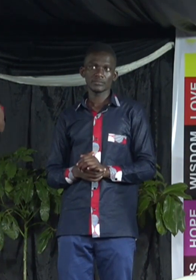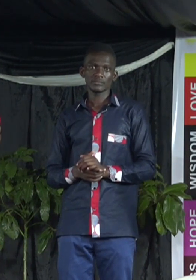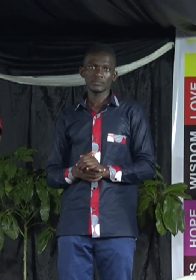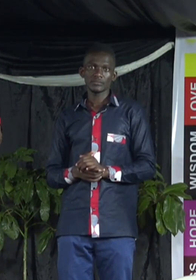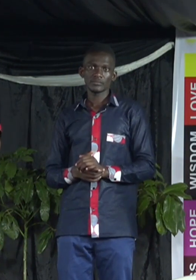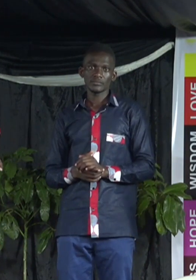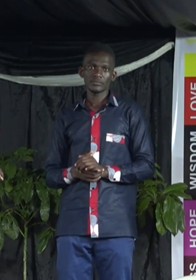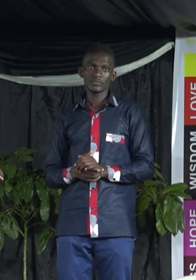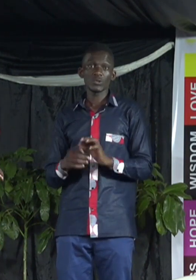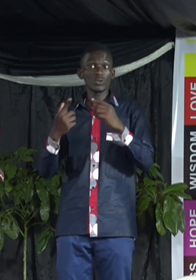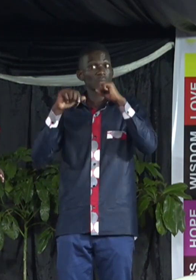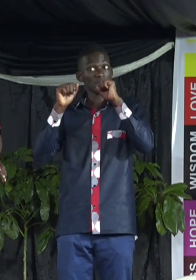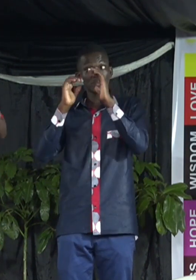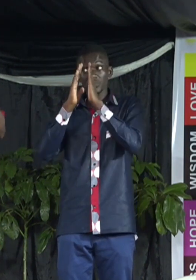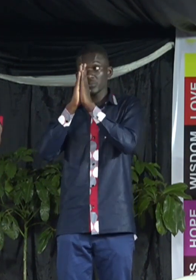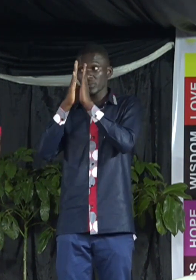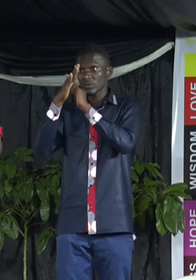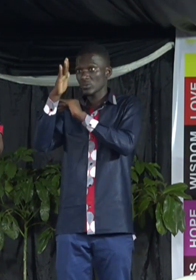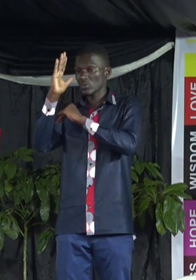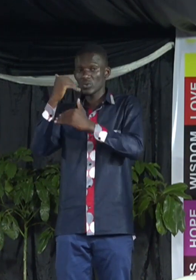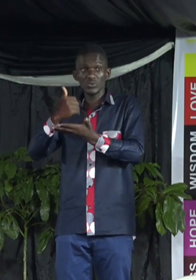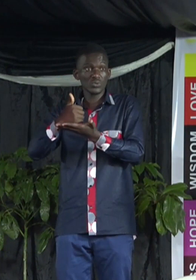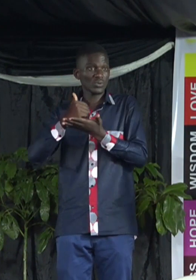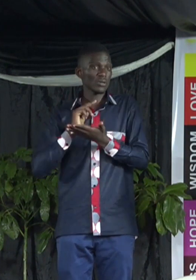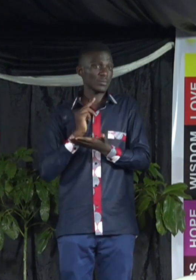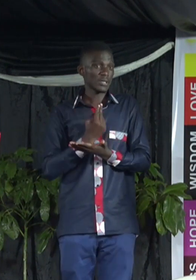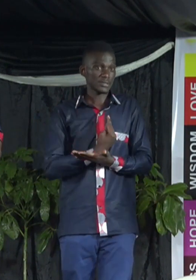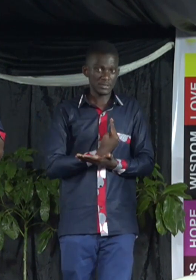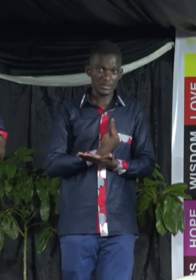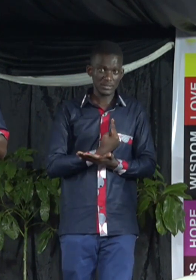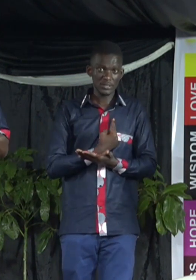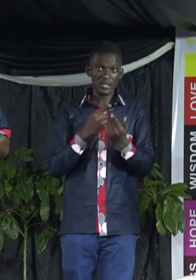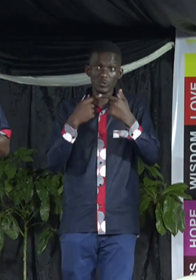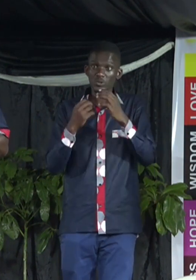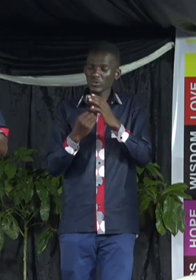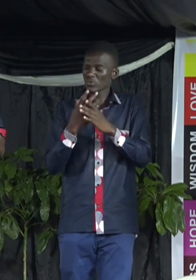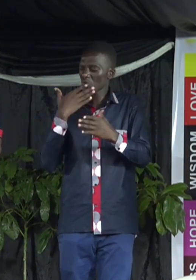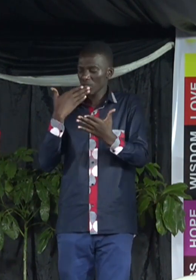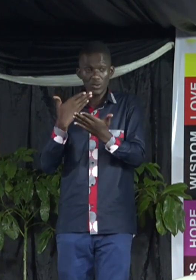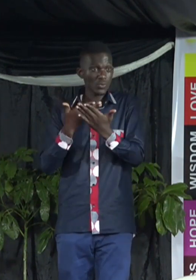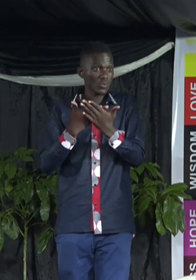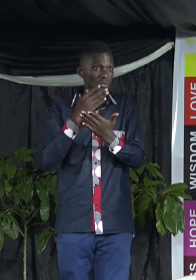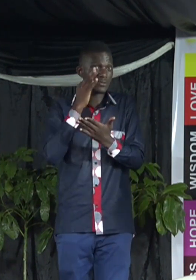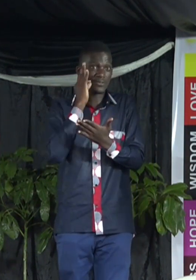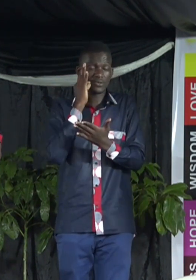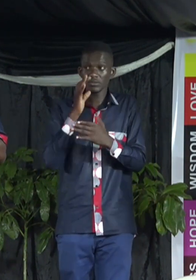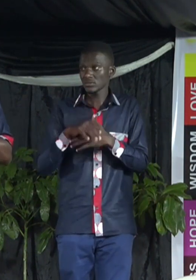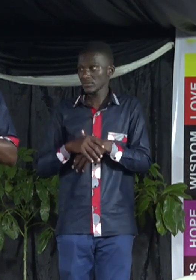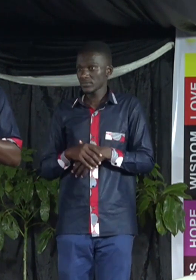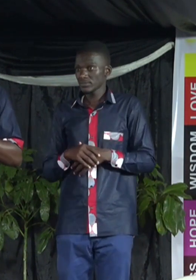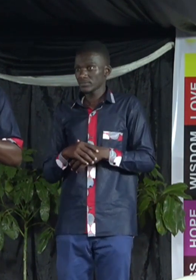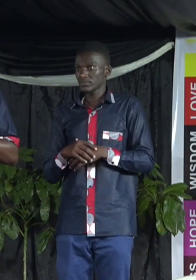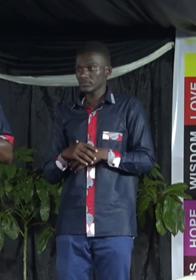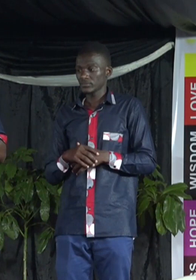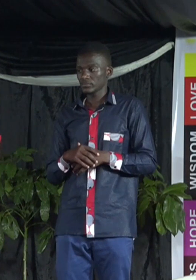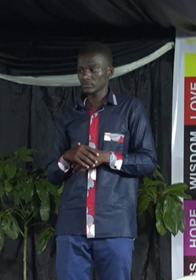Tusabe mukama. Let us atuyambe that God will help us, tubale ekibala ekirungi, that we will bear good fruit.